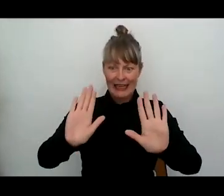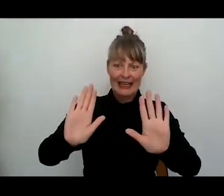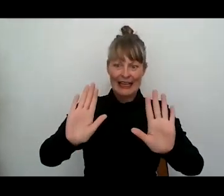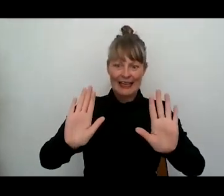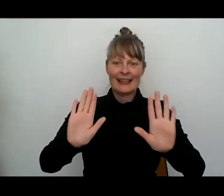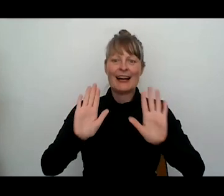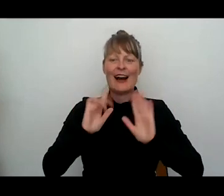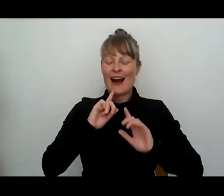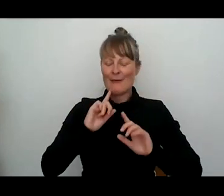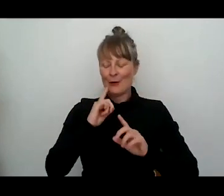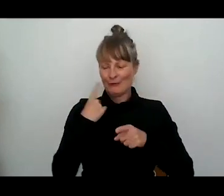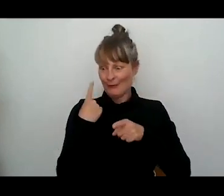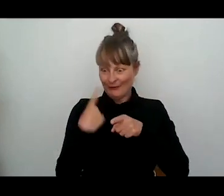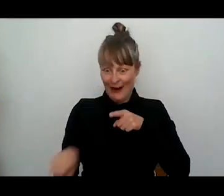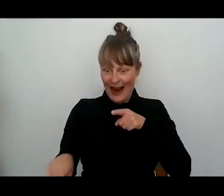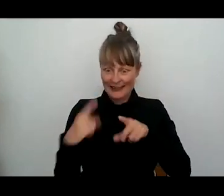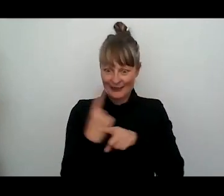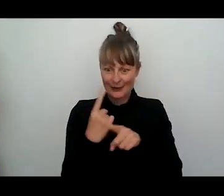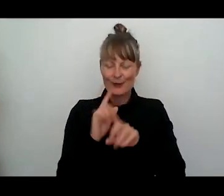full pace.